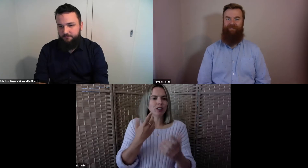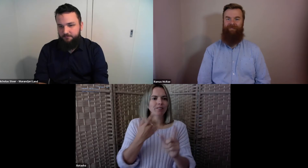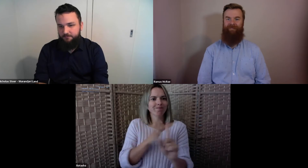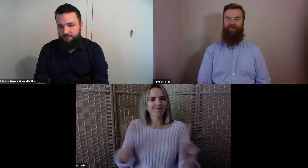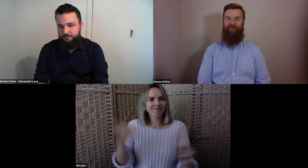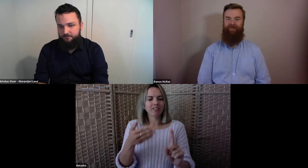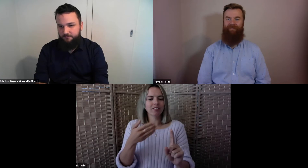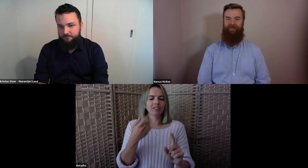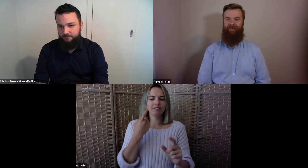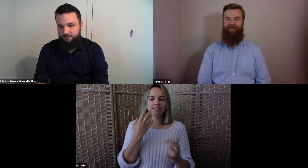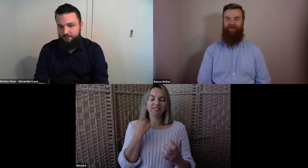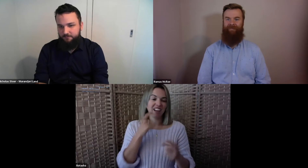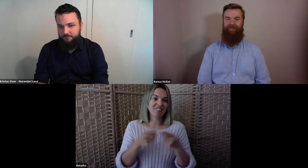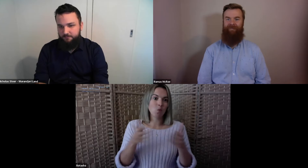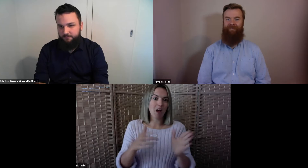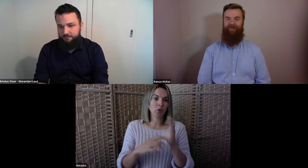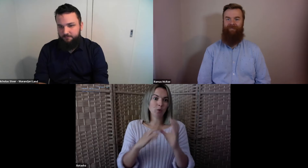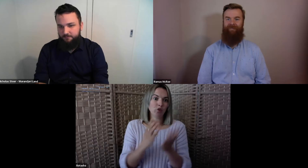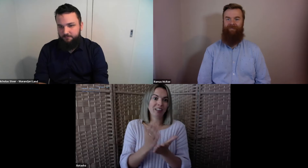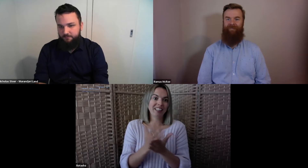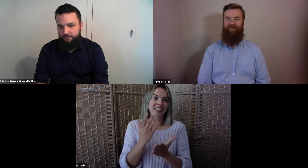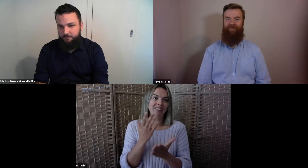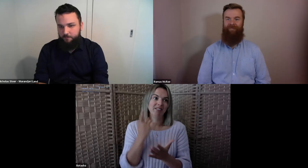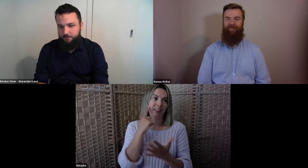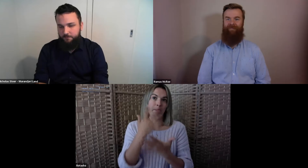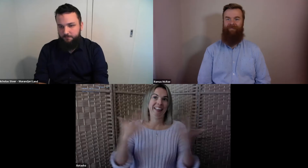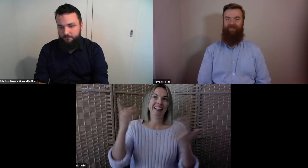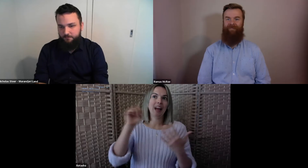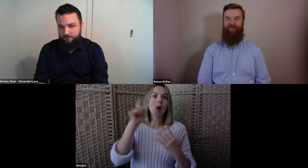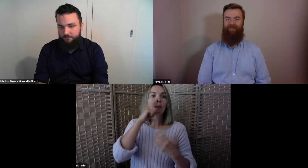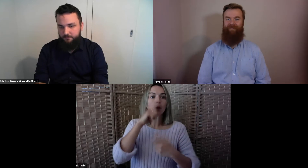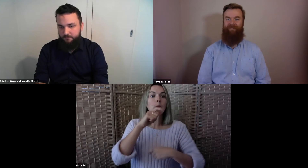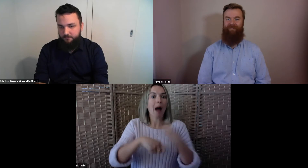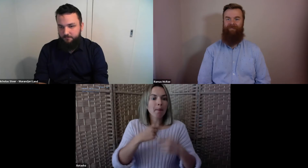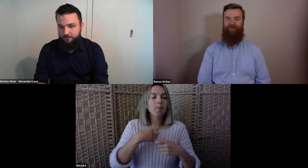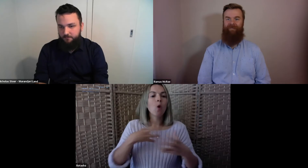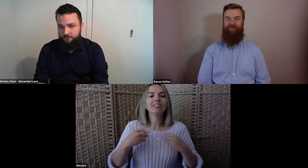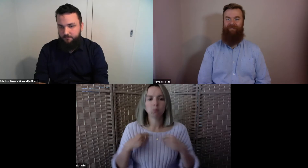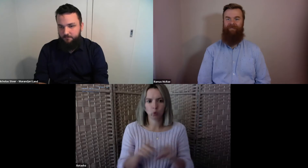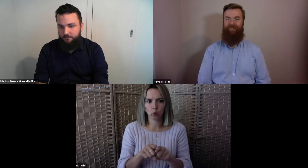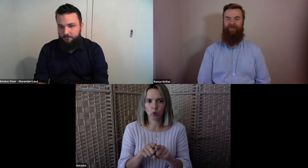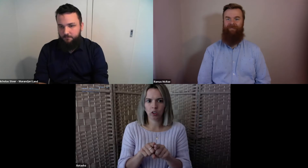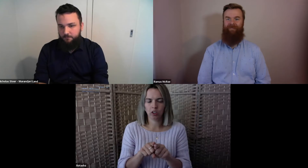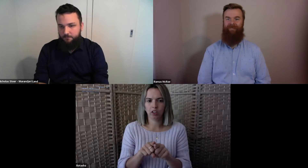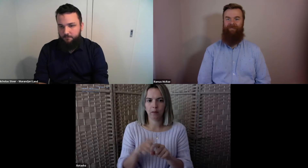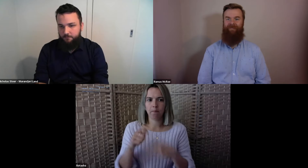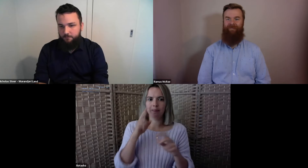yes, from time to time, yes, I do experience barriers, but at the same time, I think people are becoming